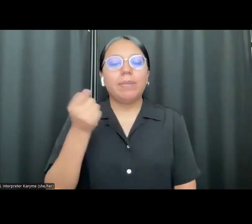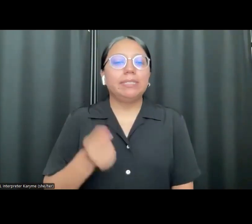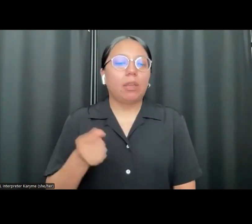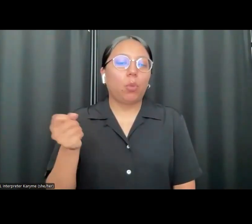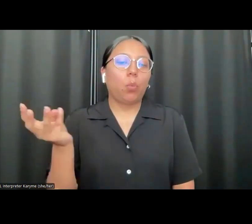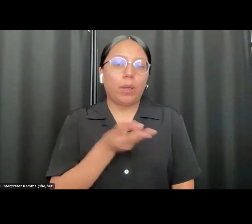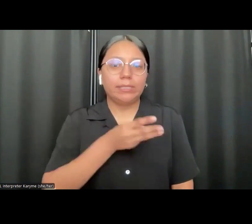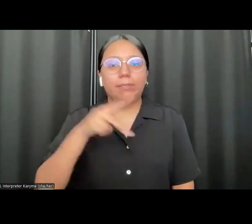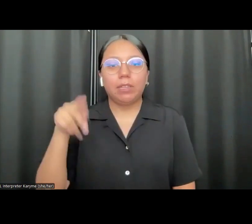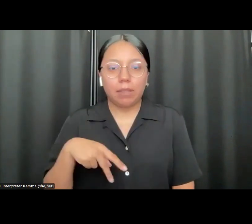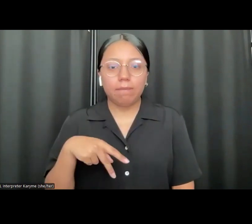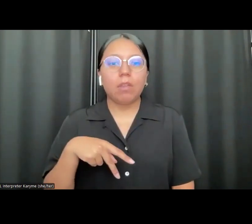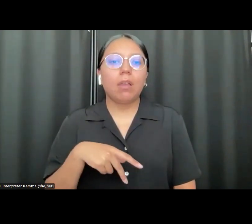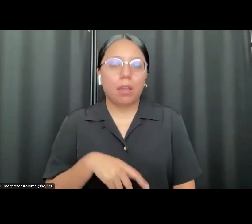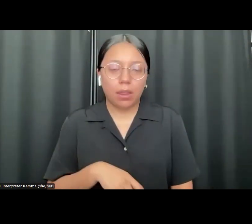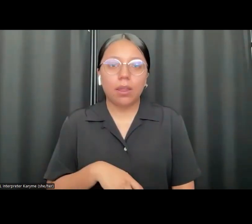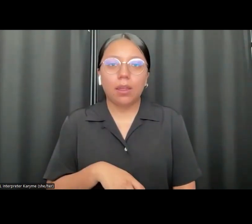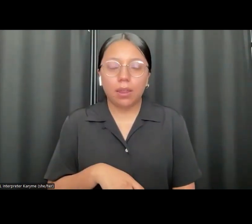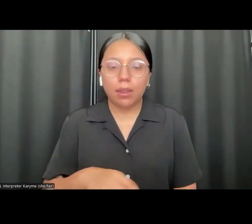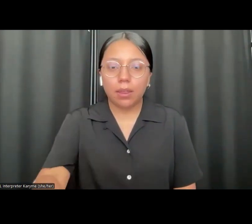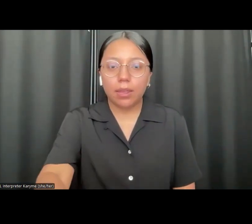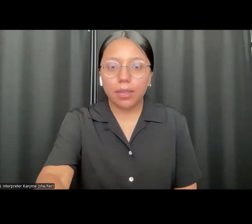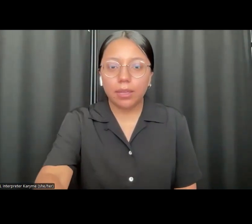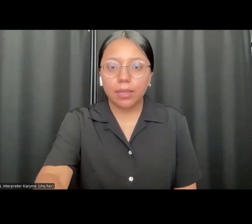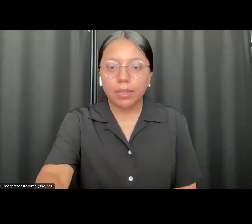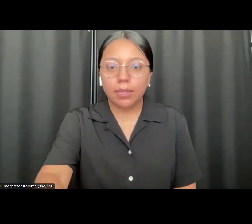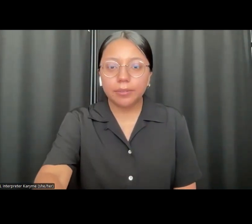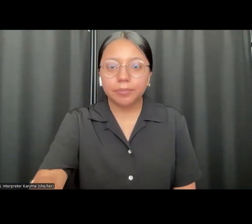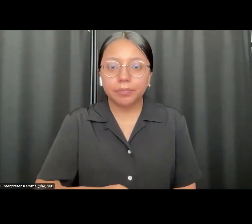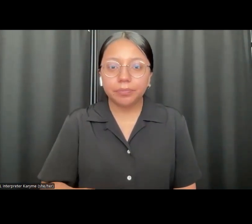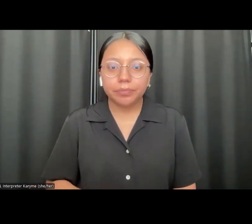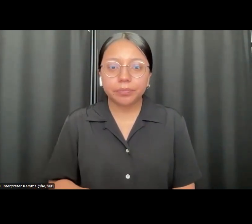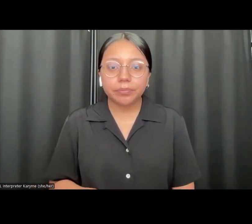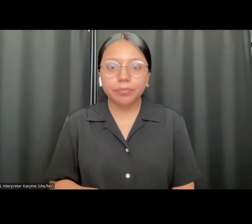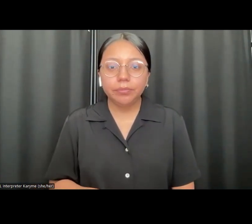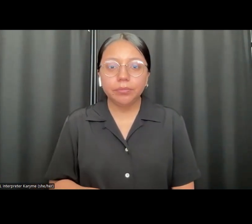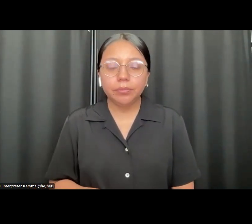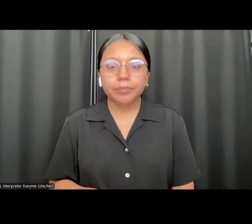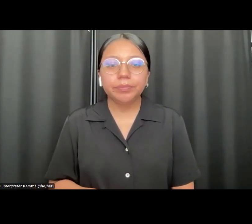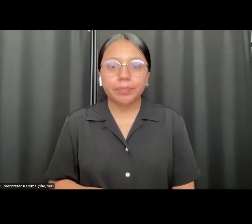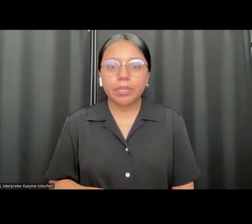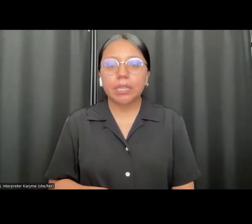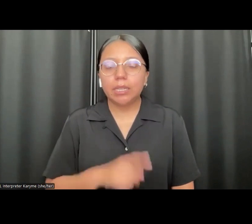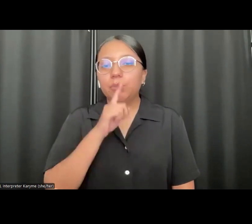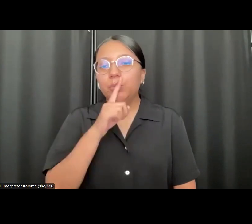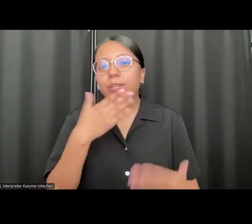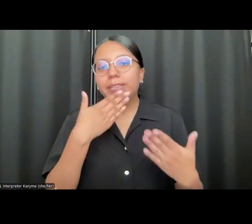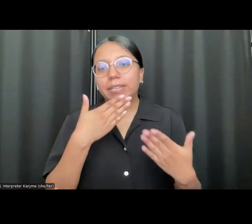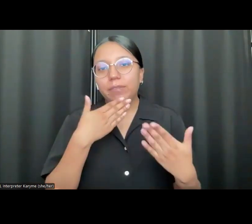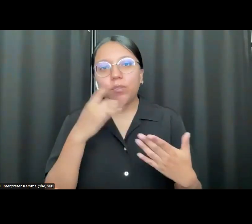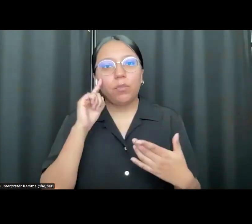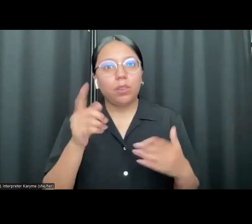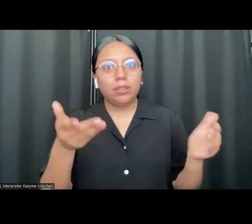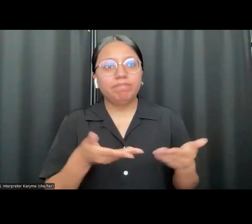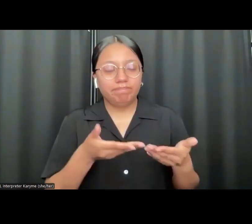territory, Lenape. And I really am thankful for that invocation of the